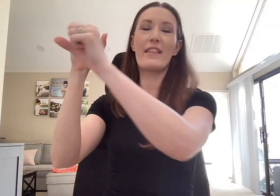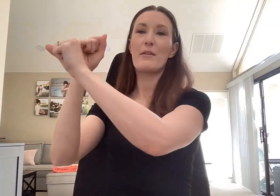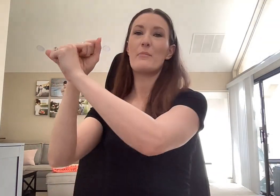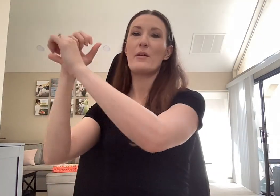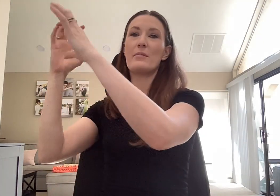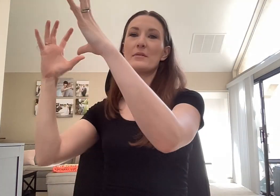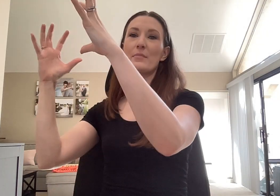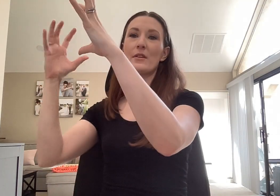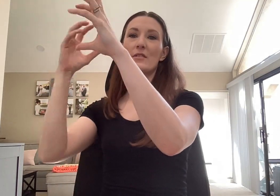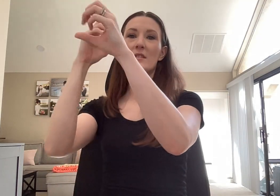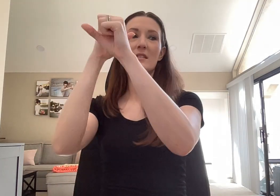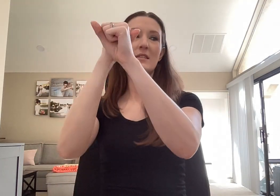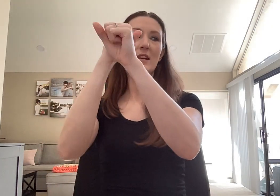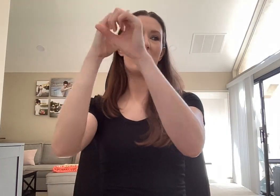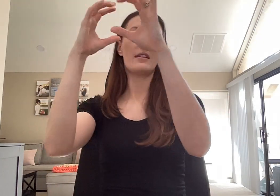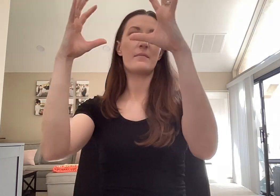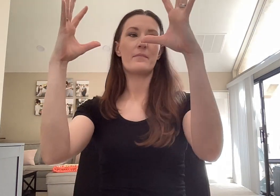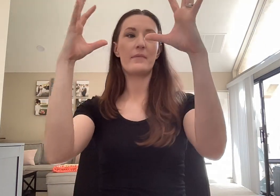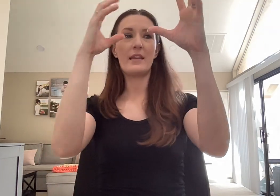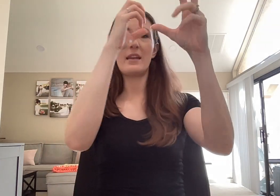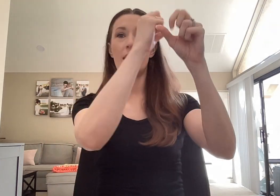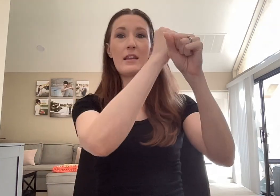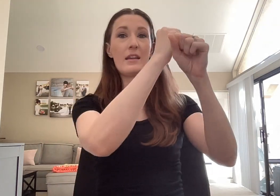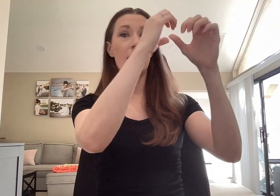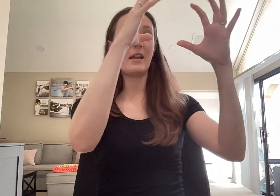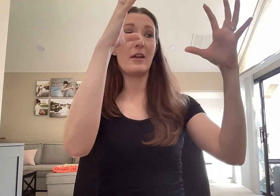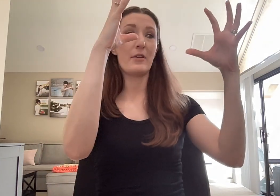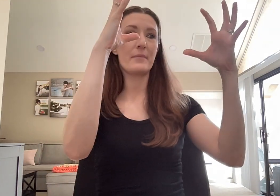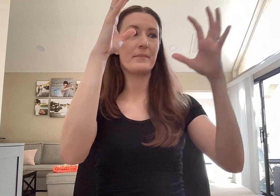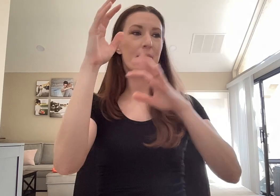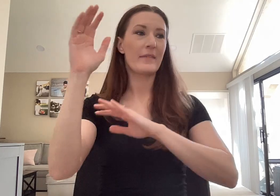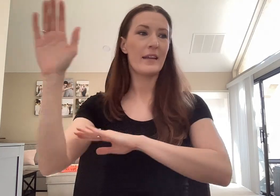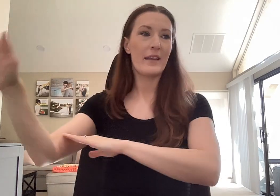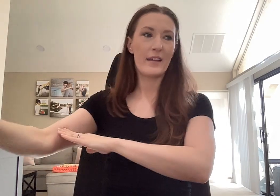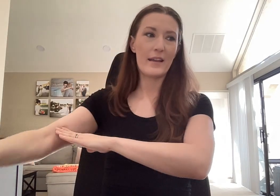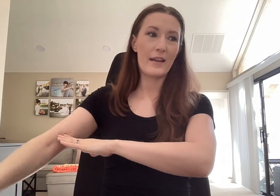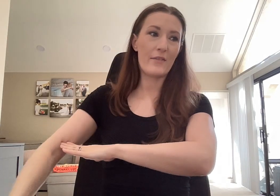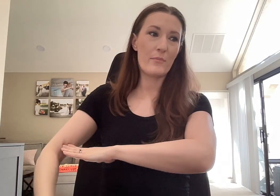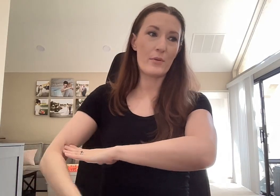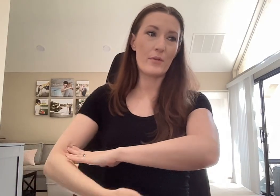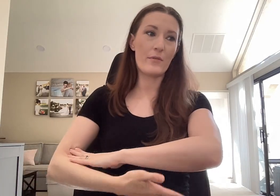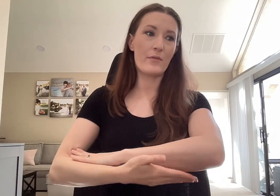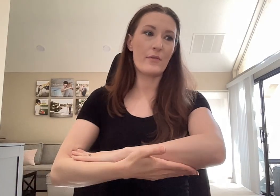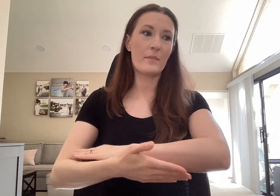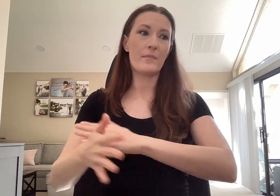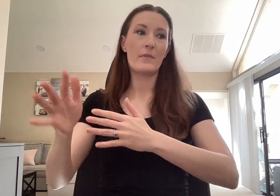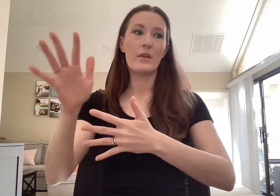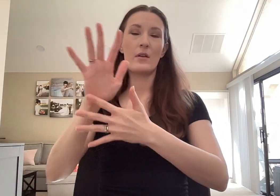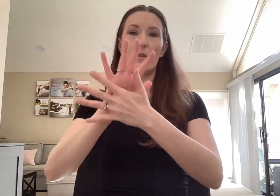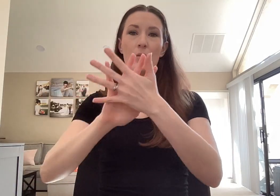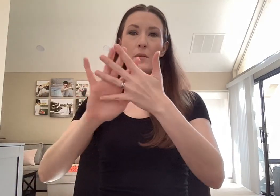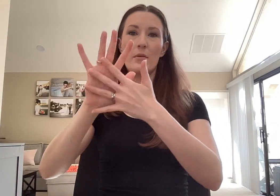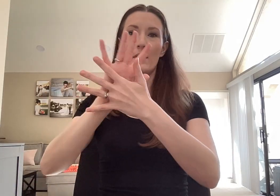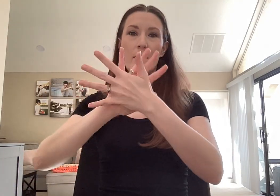the bombs bursting in air, gave proof through the